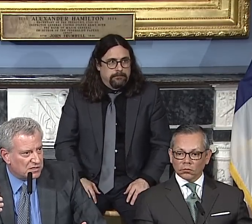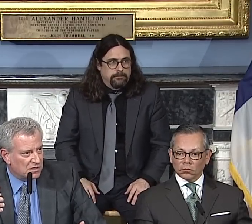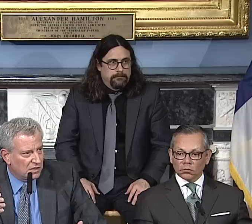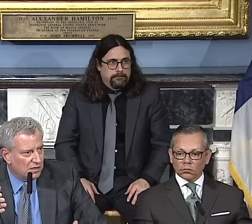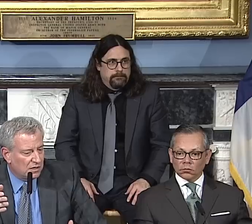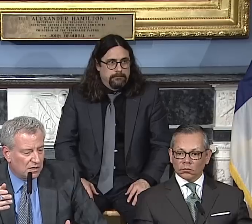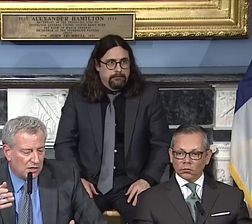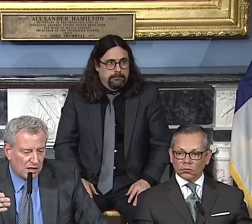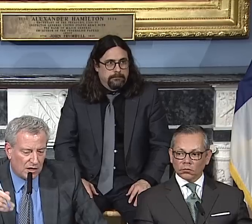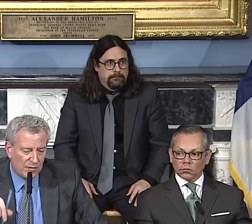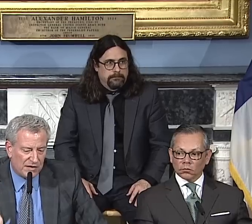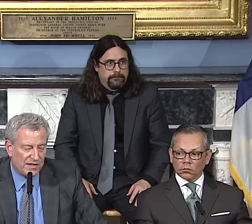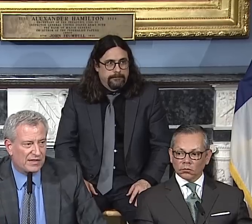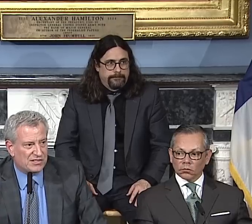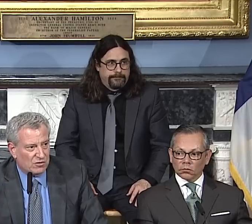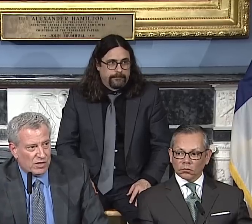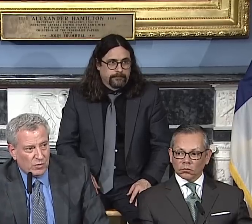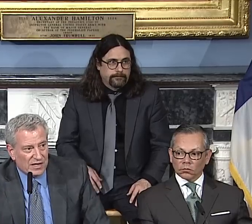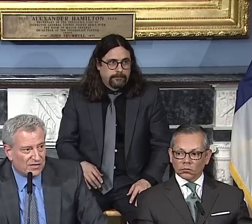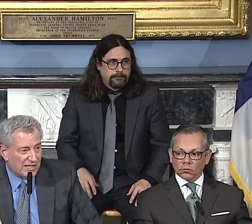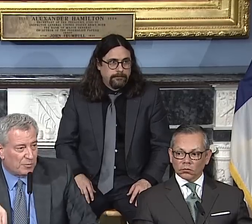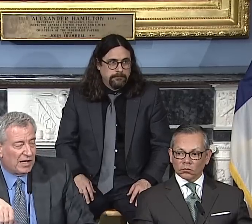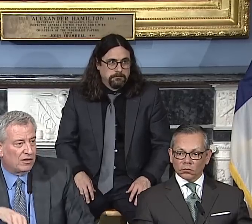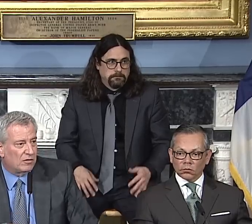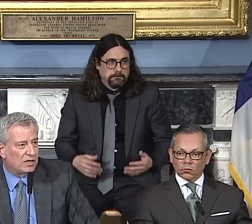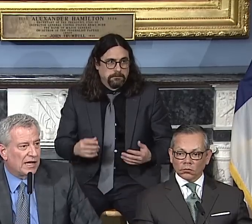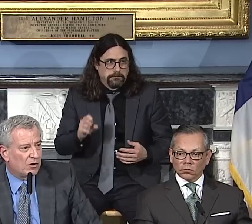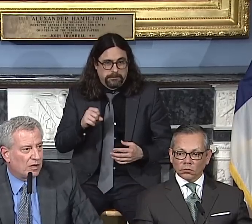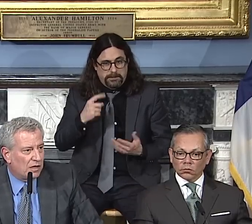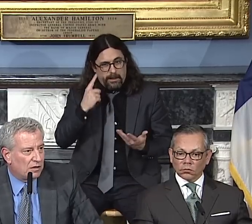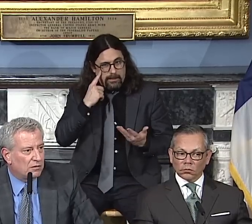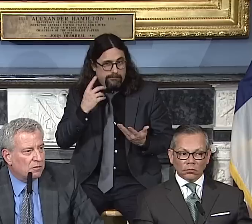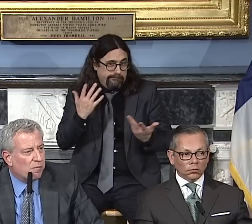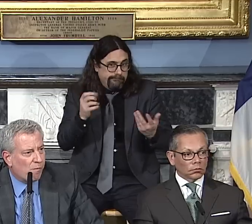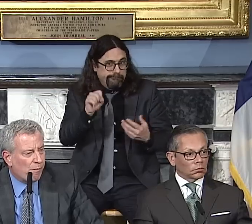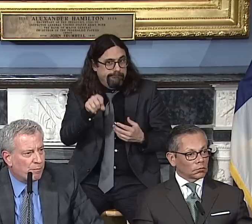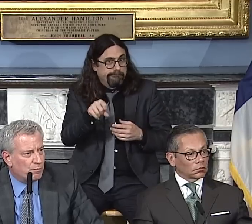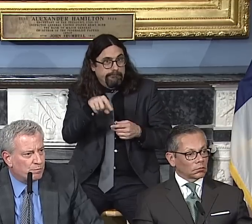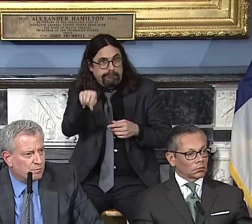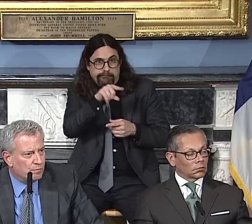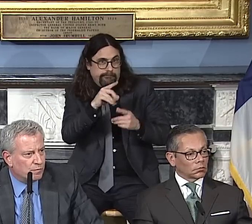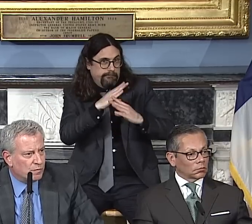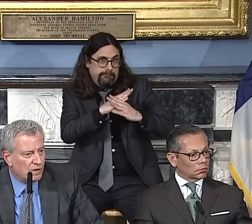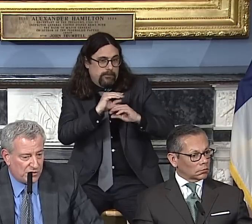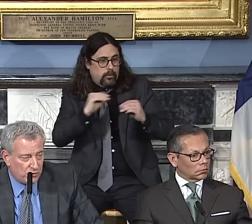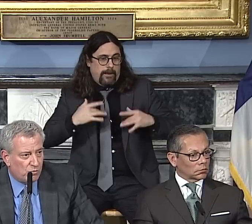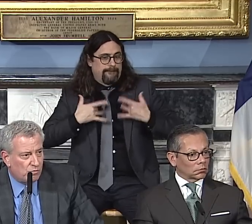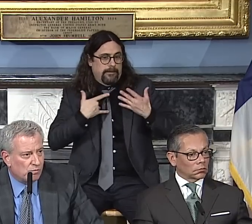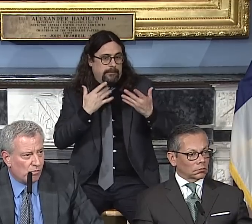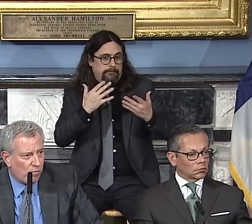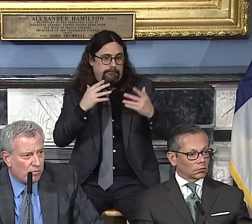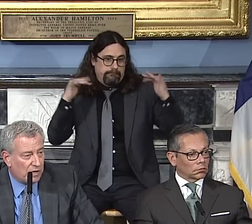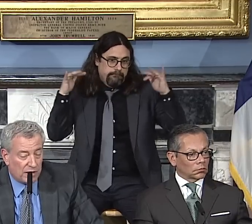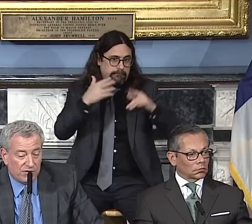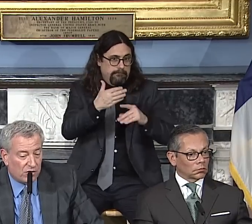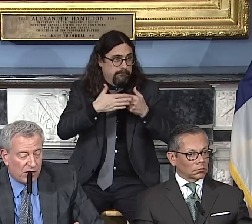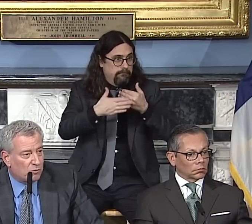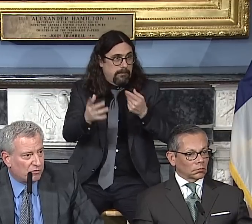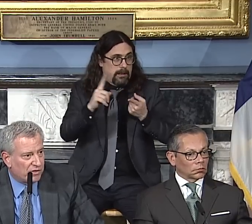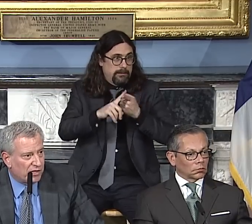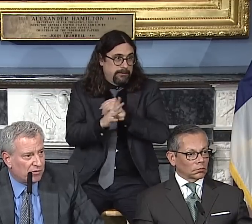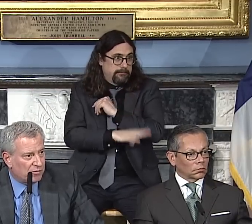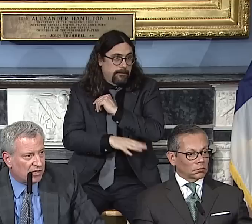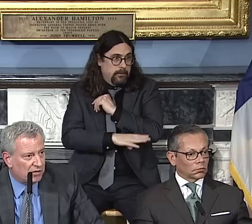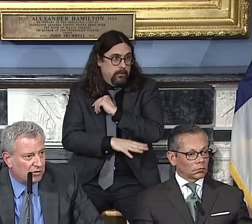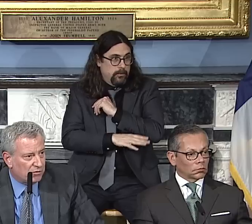6 months. I think that's the right way to think about it right now. I do. And I feel